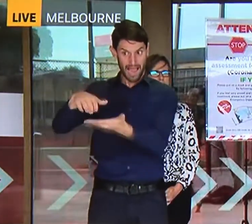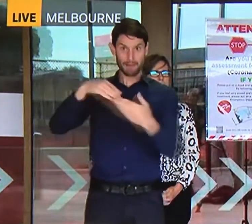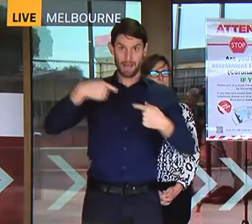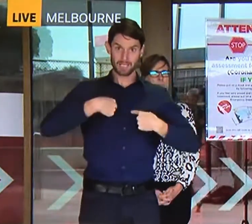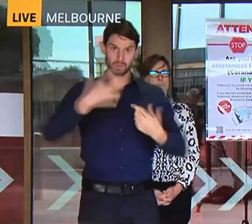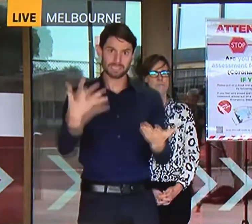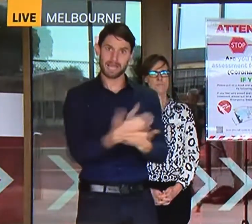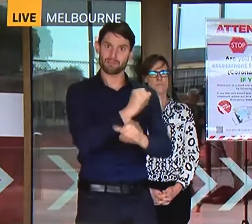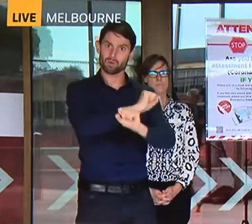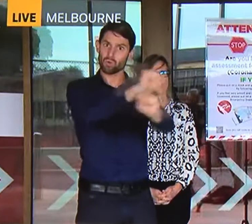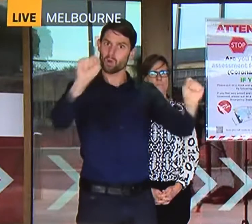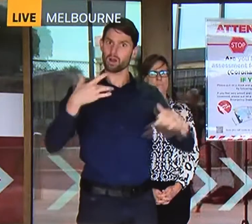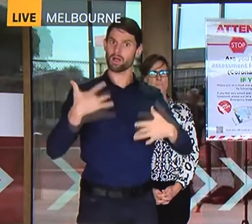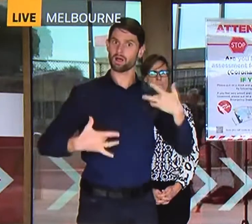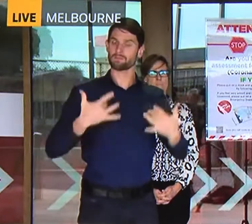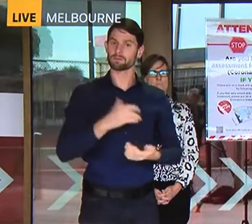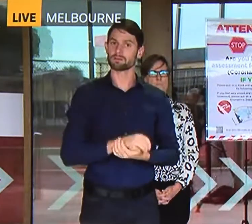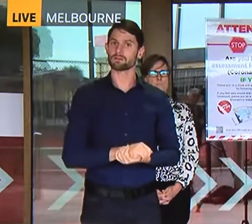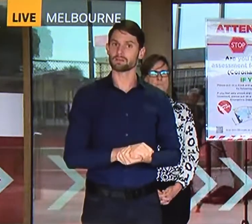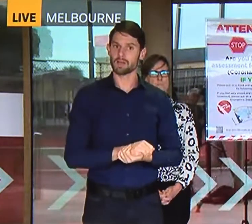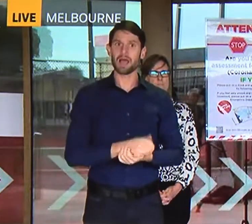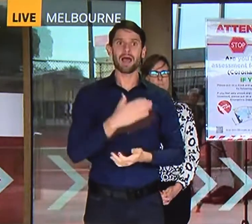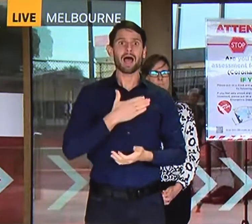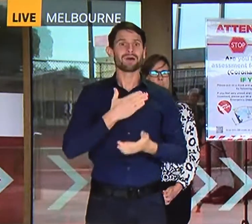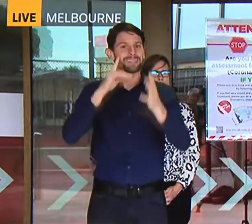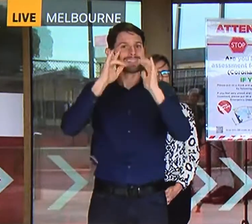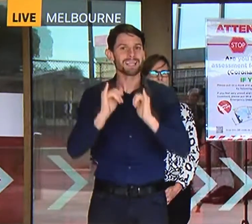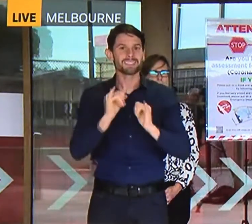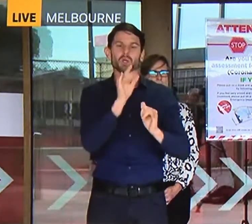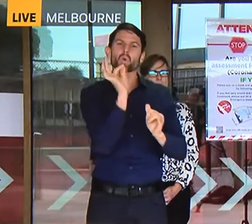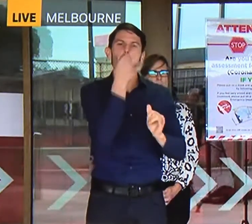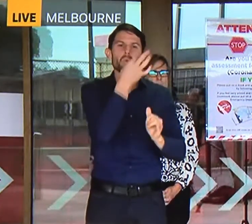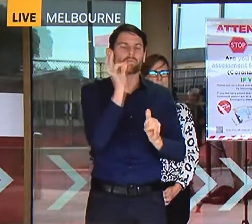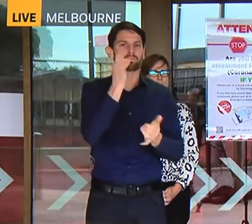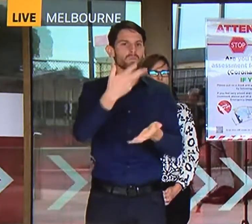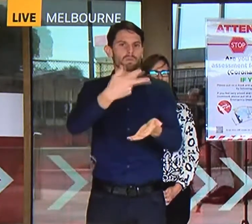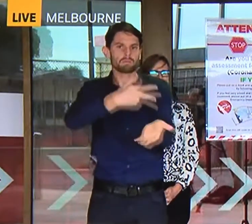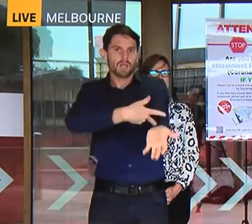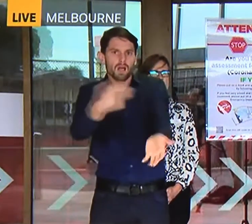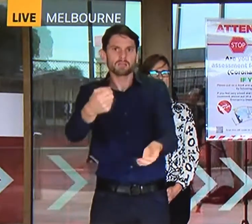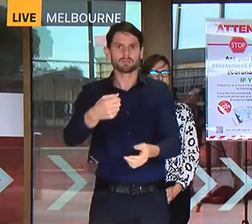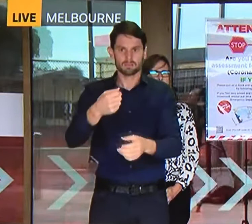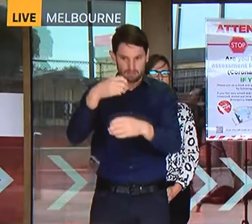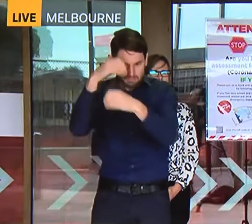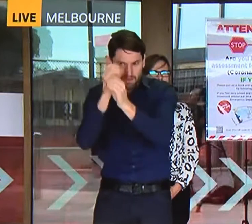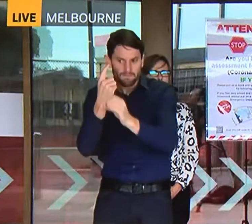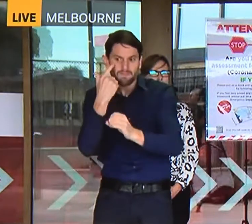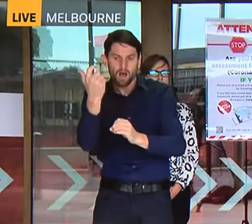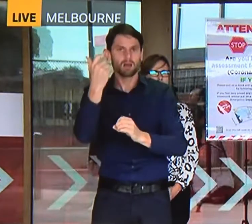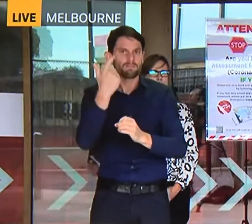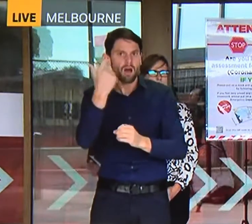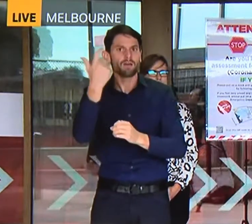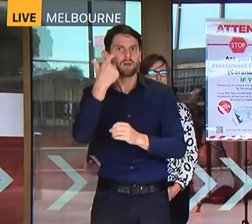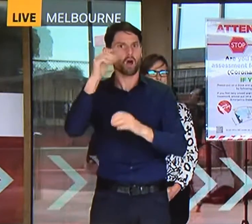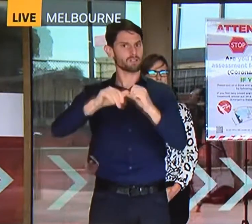lives. That testing, which has seen an average of just below 2% positive, means that